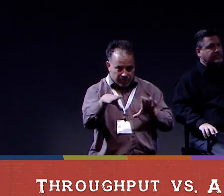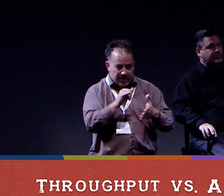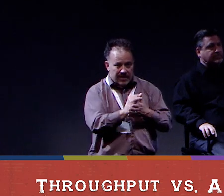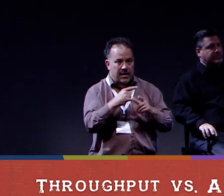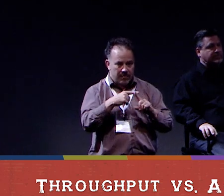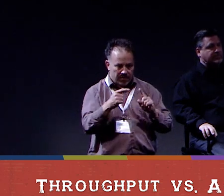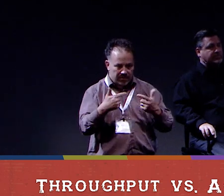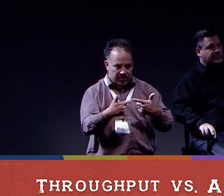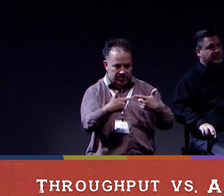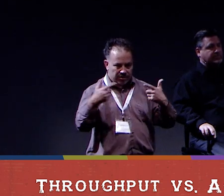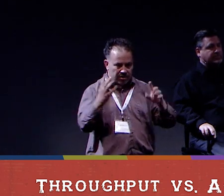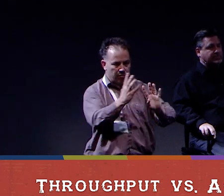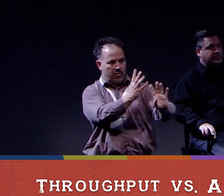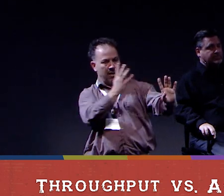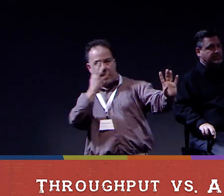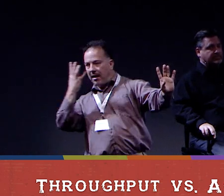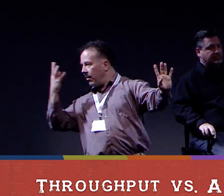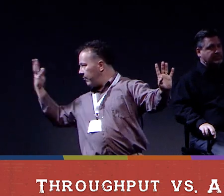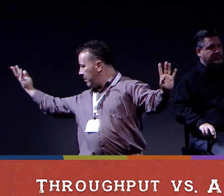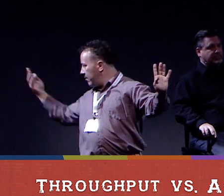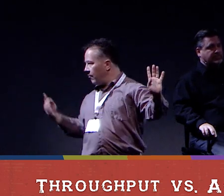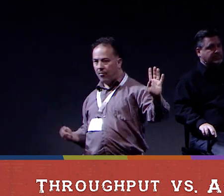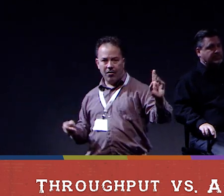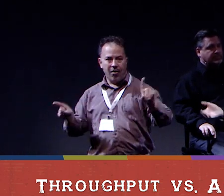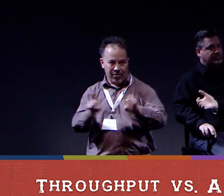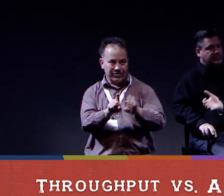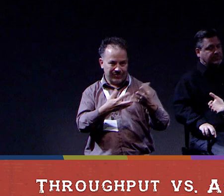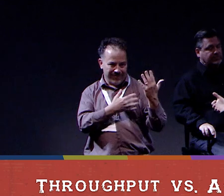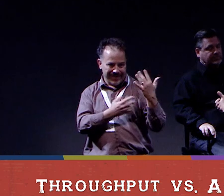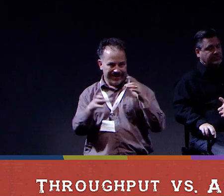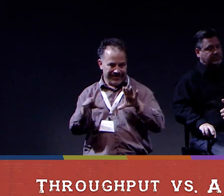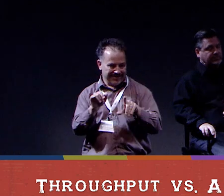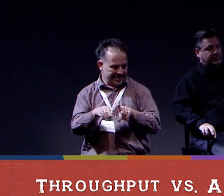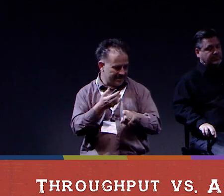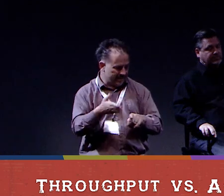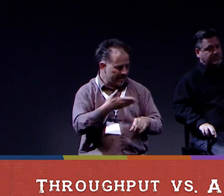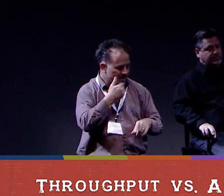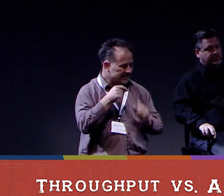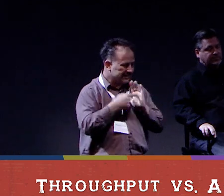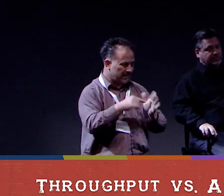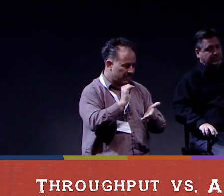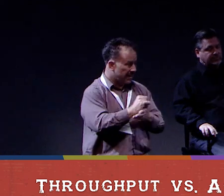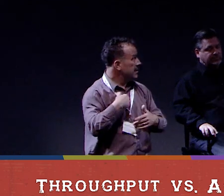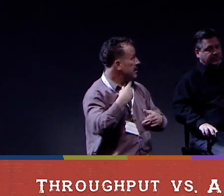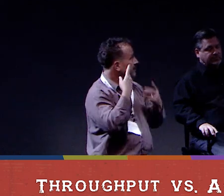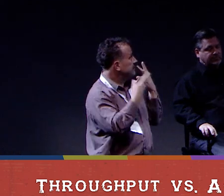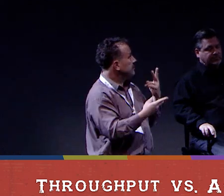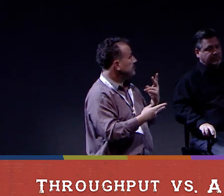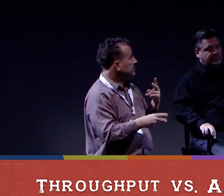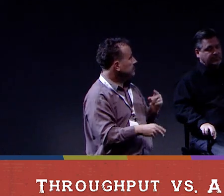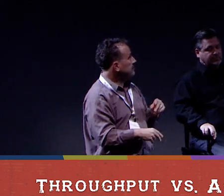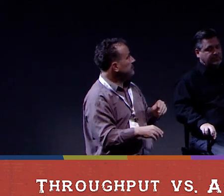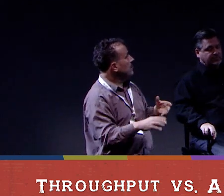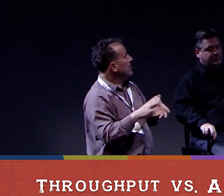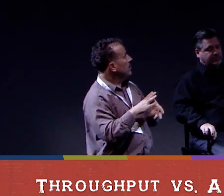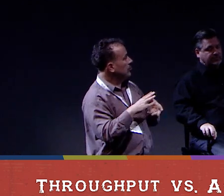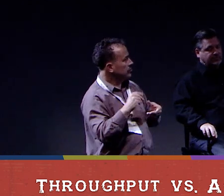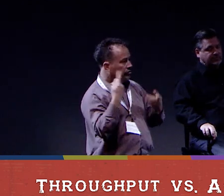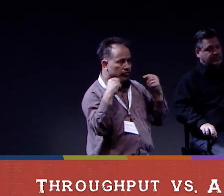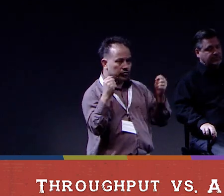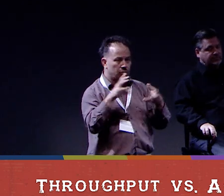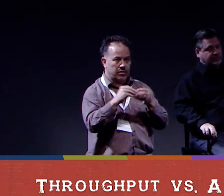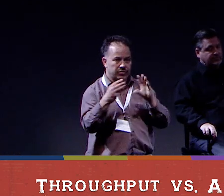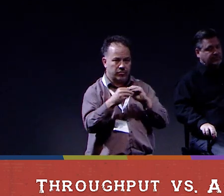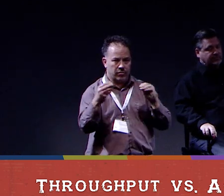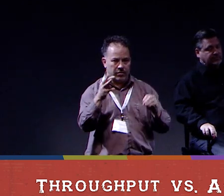huge line of people behind you waiting to do it. And one of the best examples of this that I've ever seen, Toy Story Mania. I mean, this has